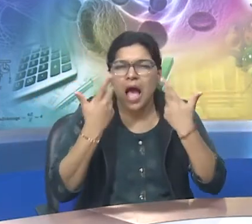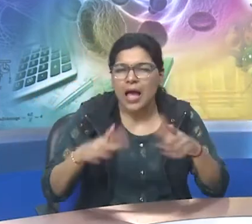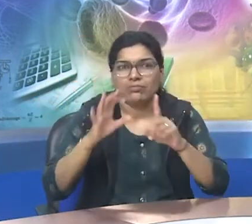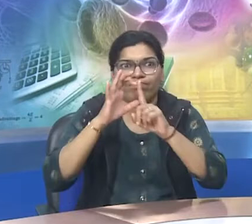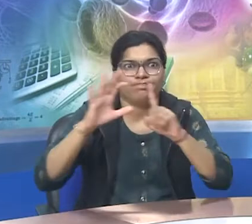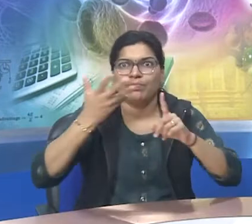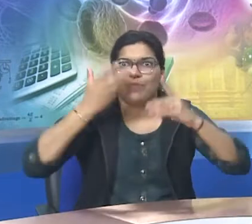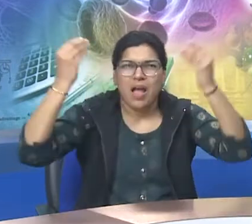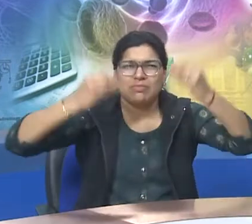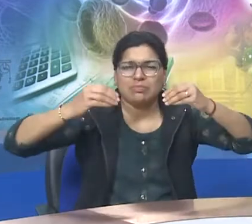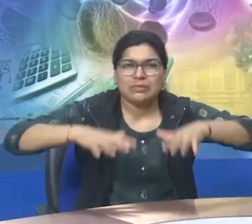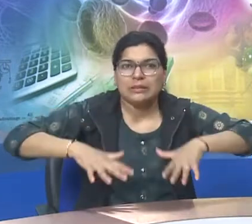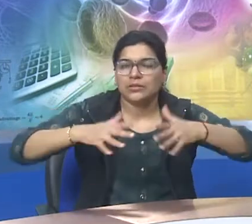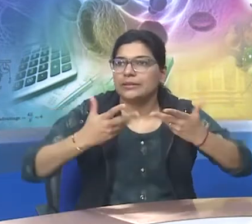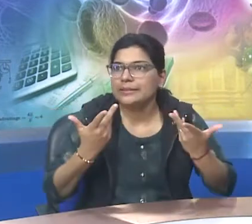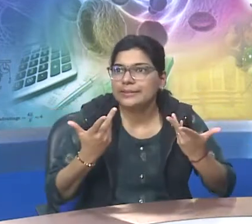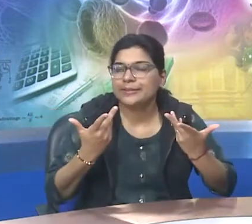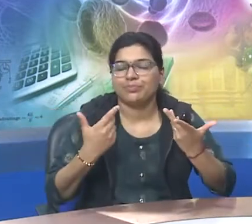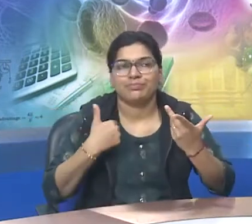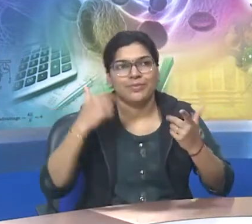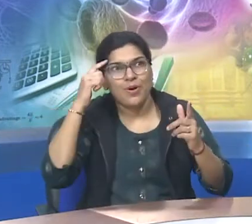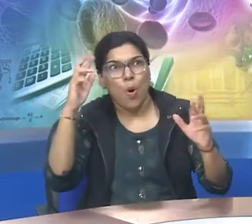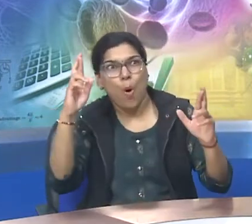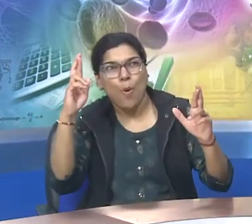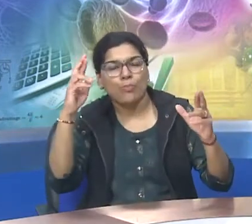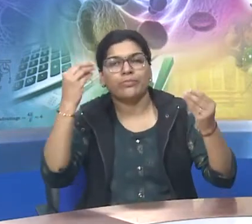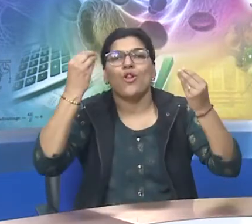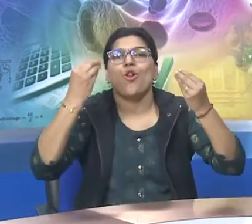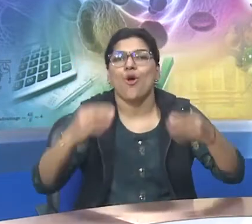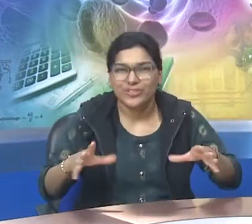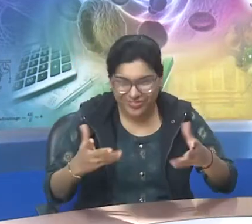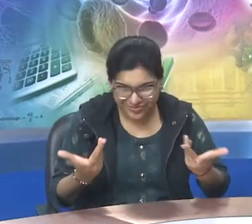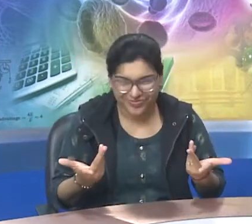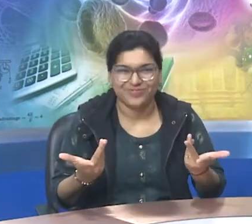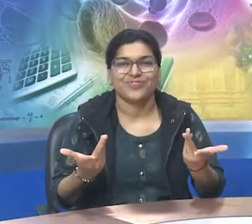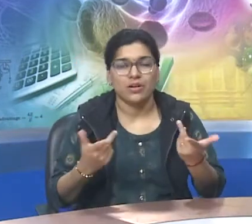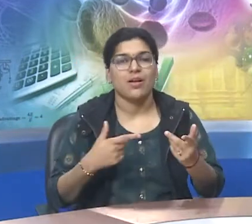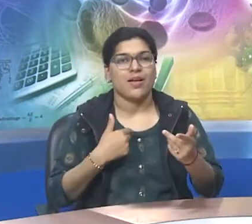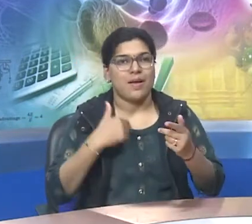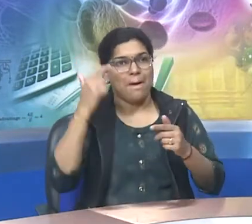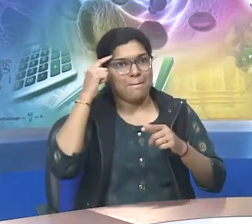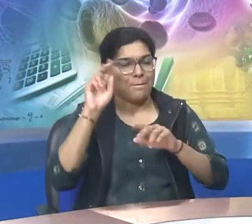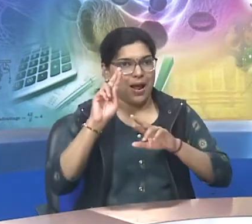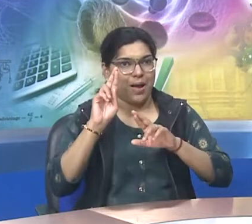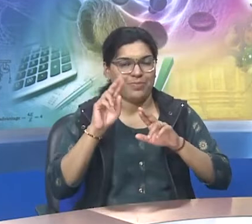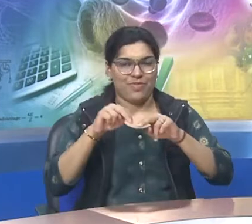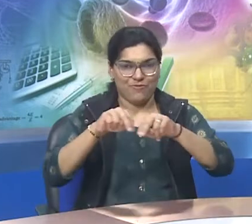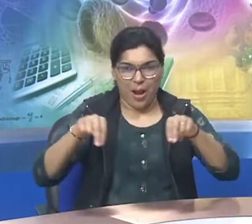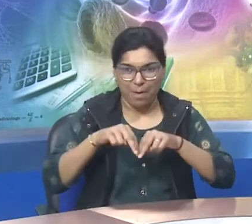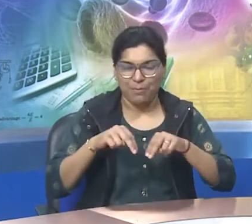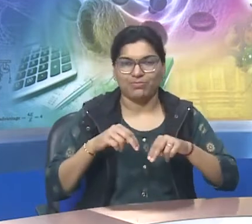in another example, when you sometimes fix a meeting for tomorrow or day after tomorrow, and at that time